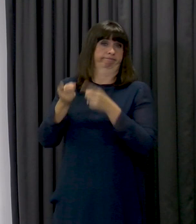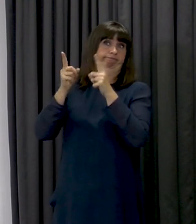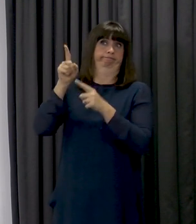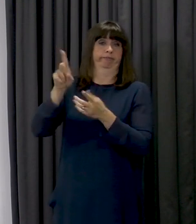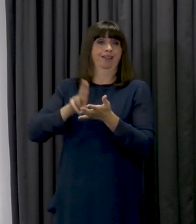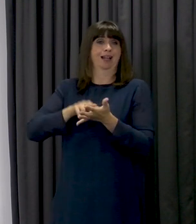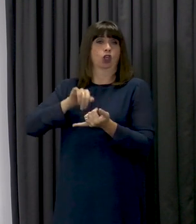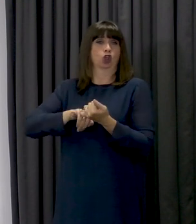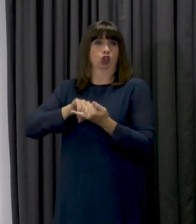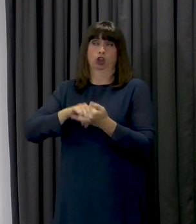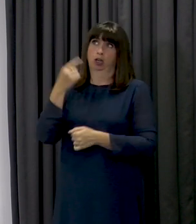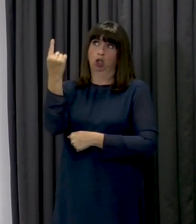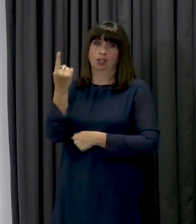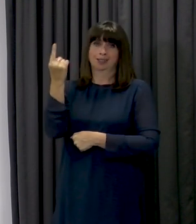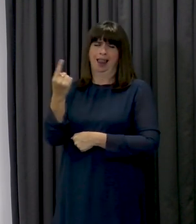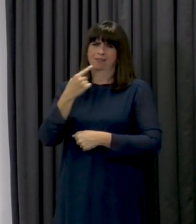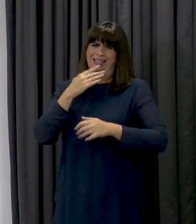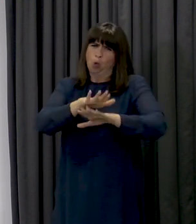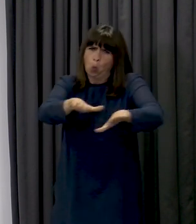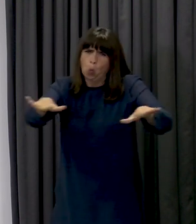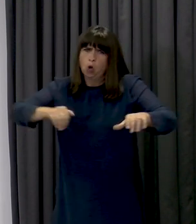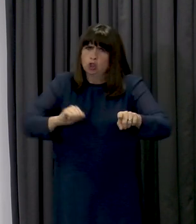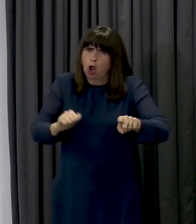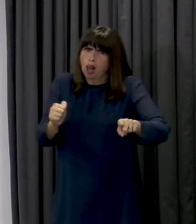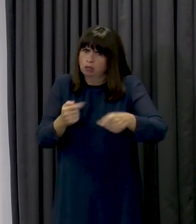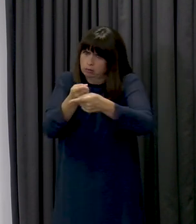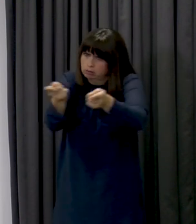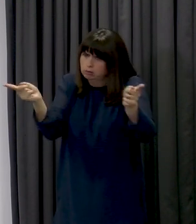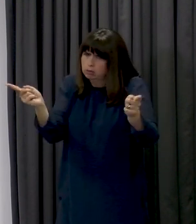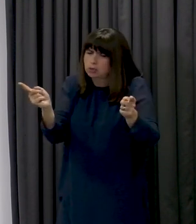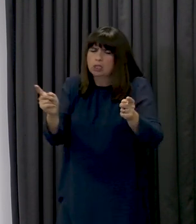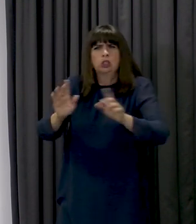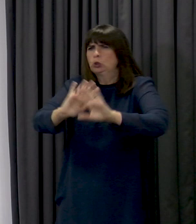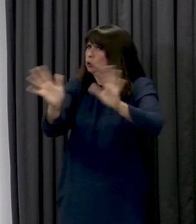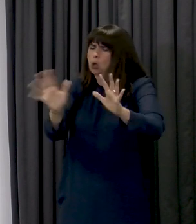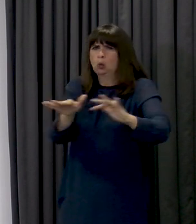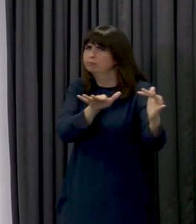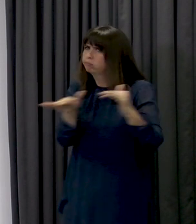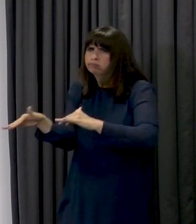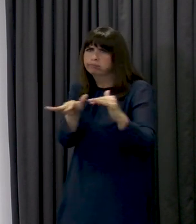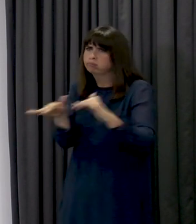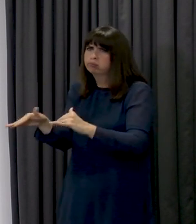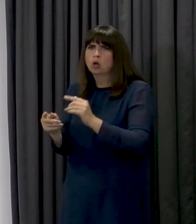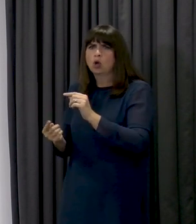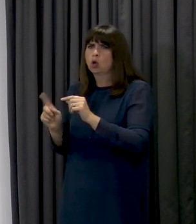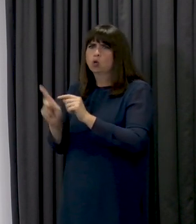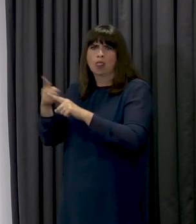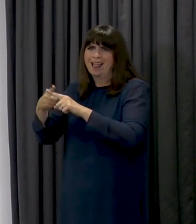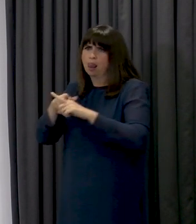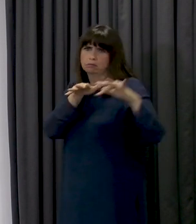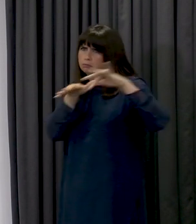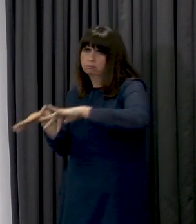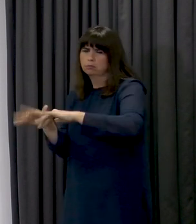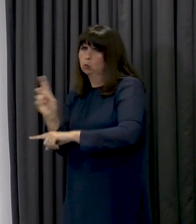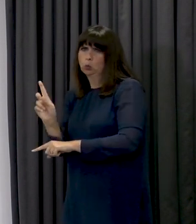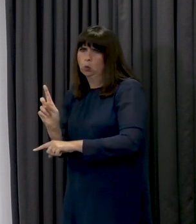has strongly advised people in Scotland from visiting those areas in England and from the people in those areas in England